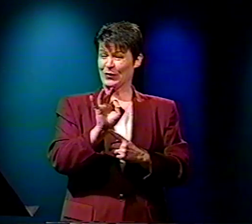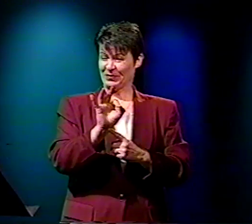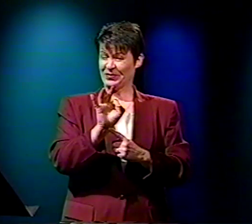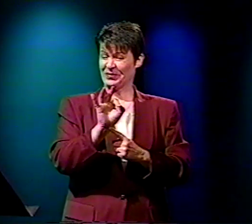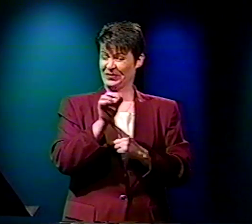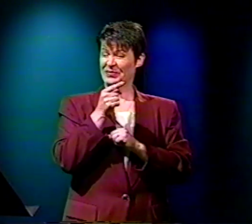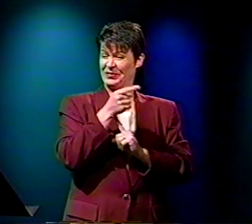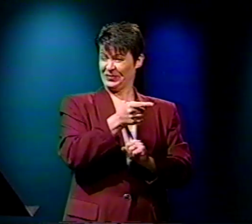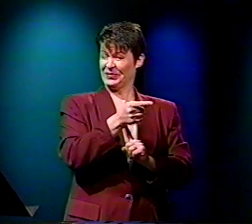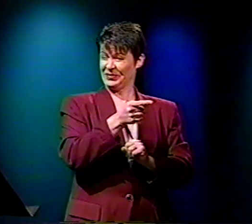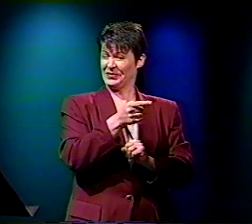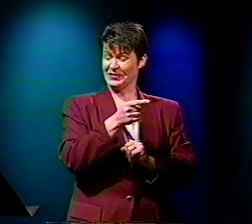Roof?